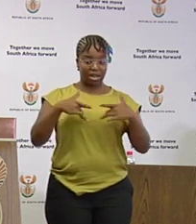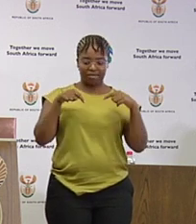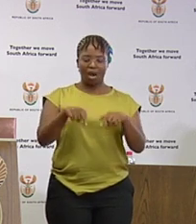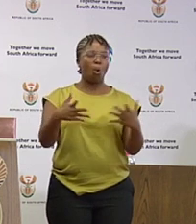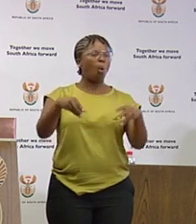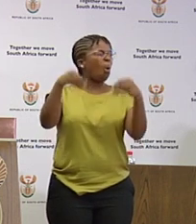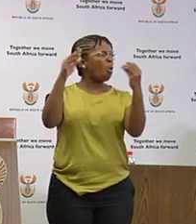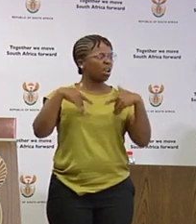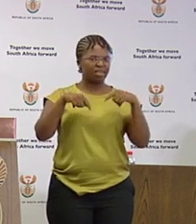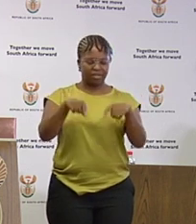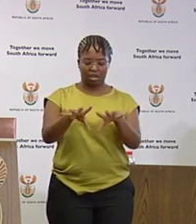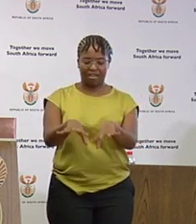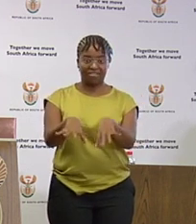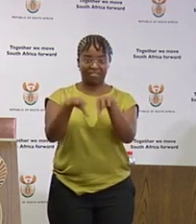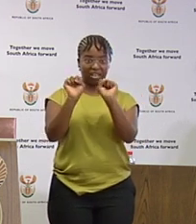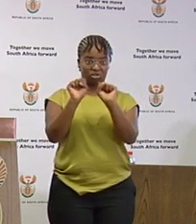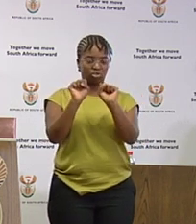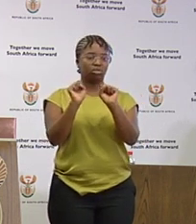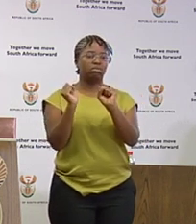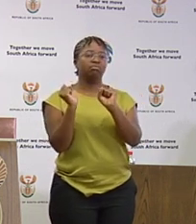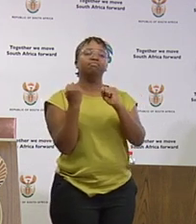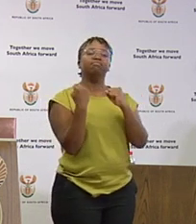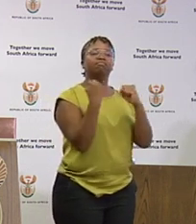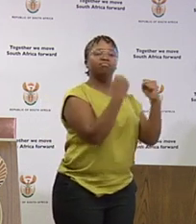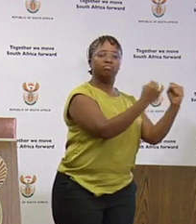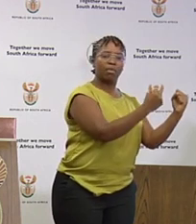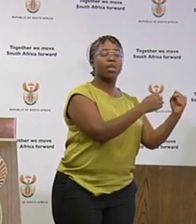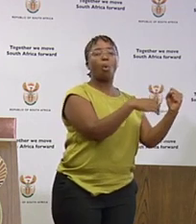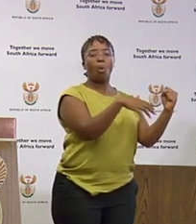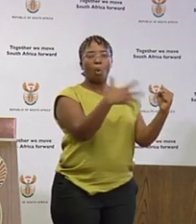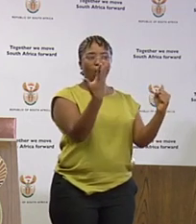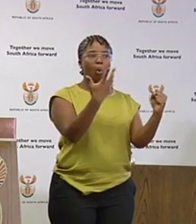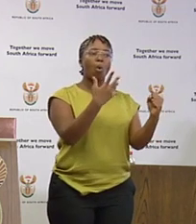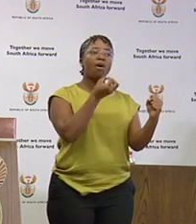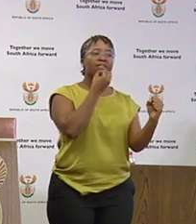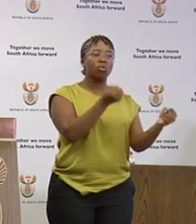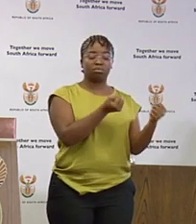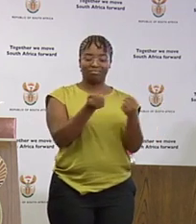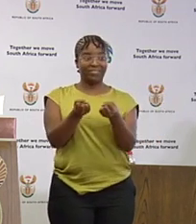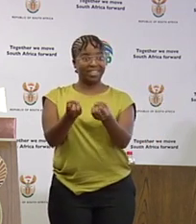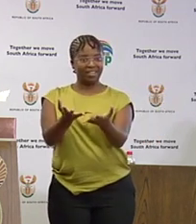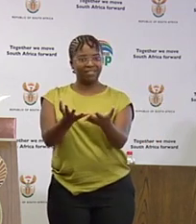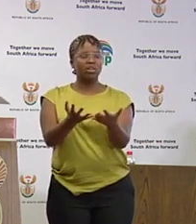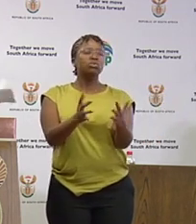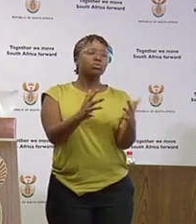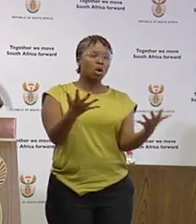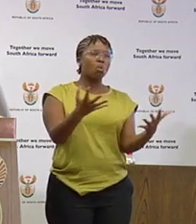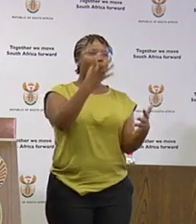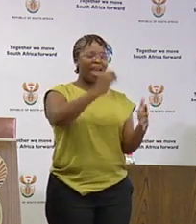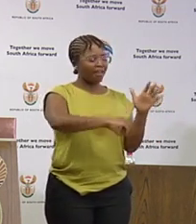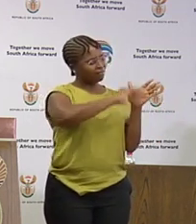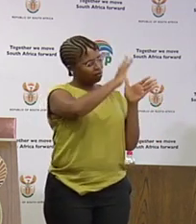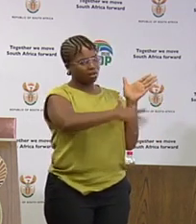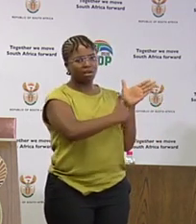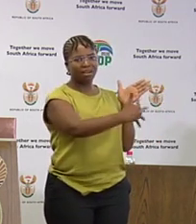beneficiaries visit to get food assistance, food parcels, and so forth. So